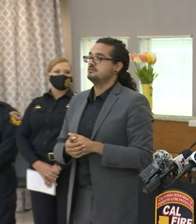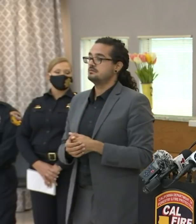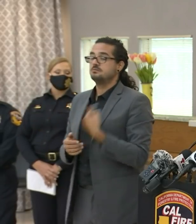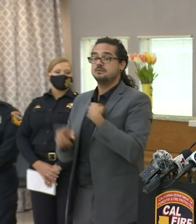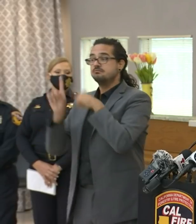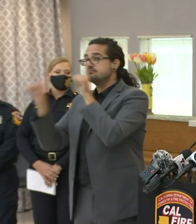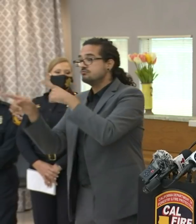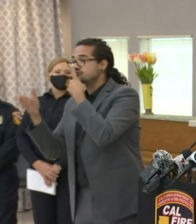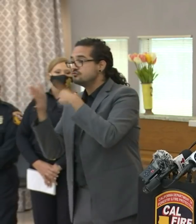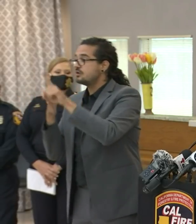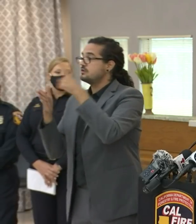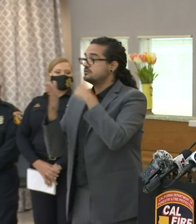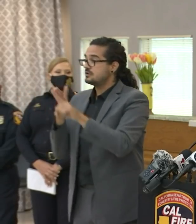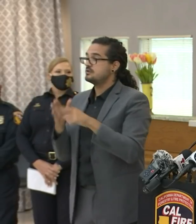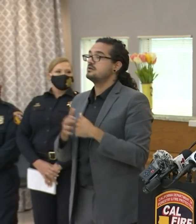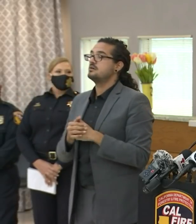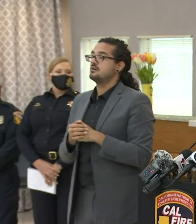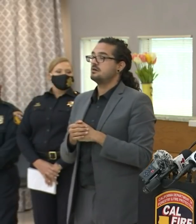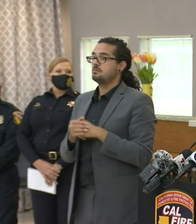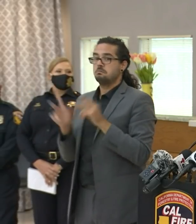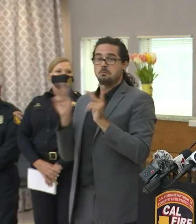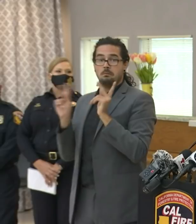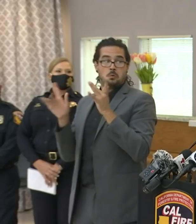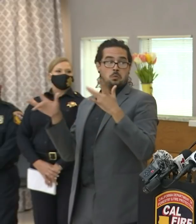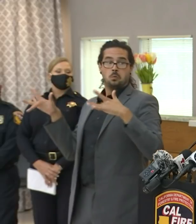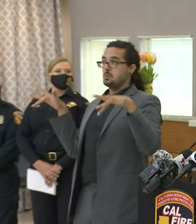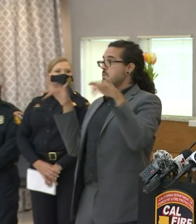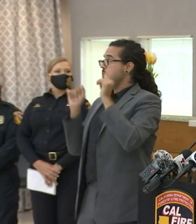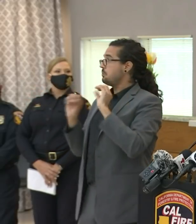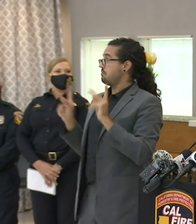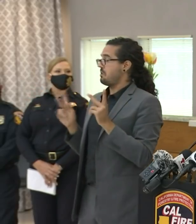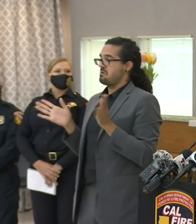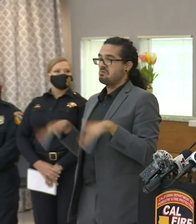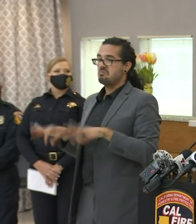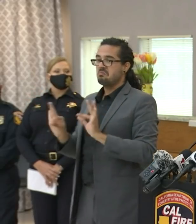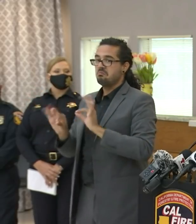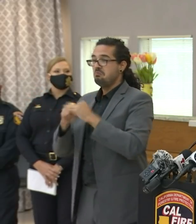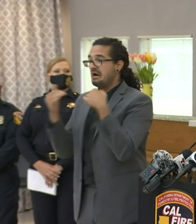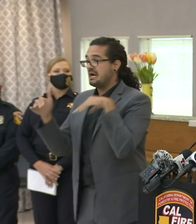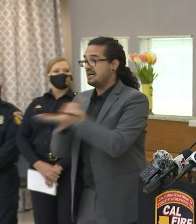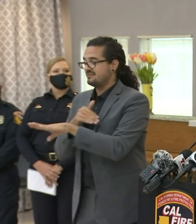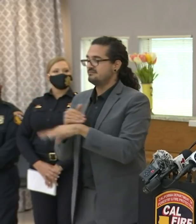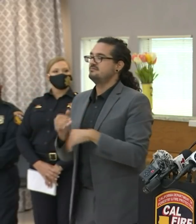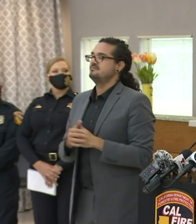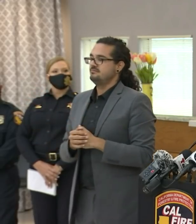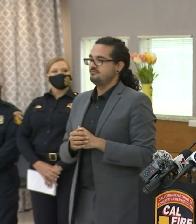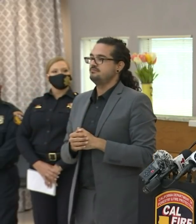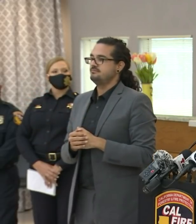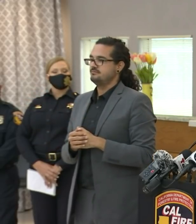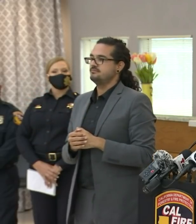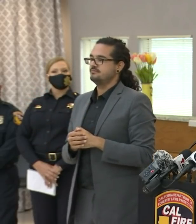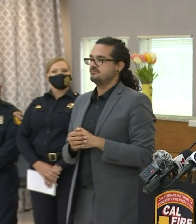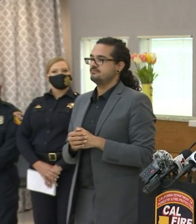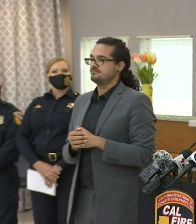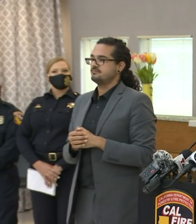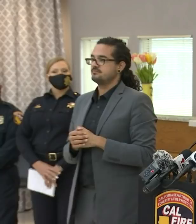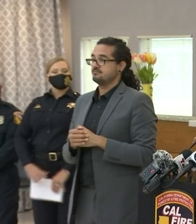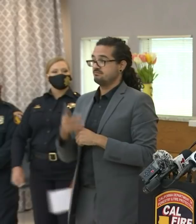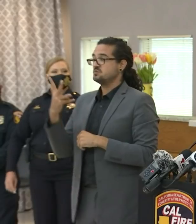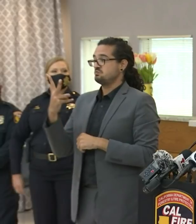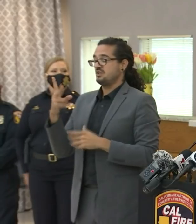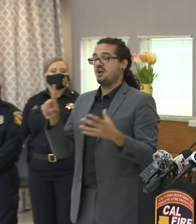basically loot a home or break into a home. So we got about 25 of those calls. Today we did make 2 arrests. So, and like I said,